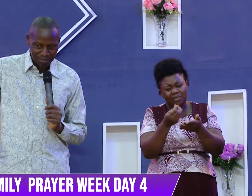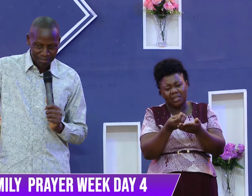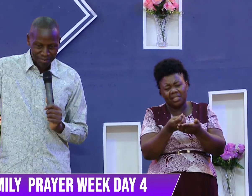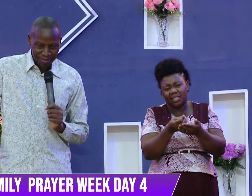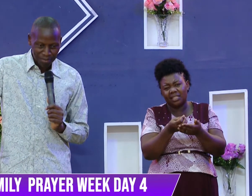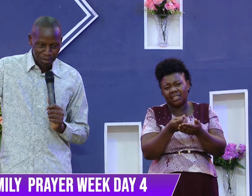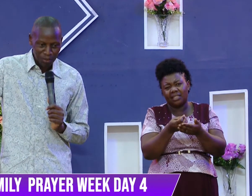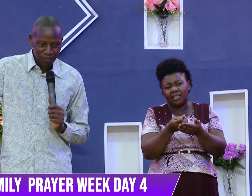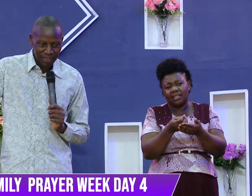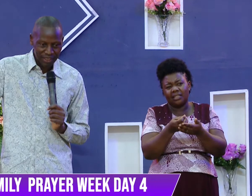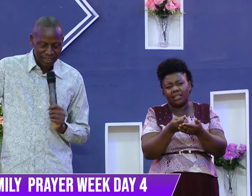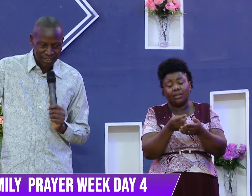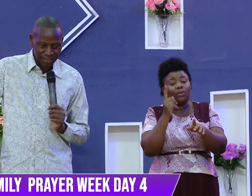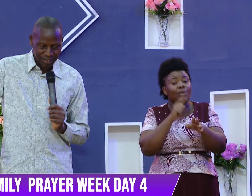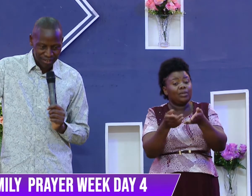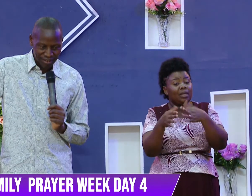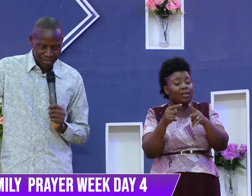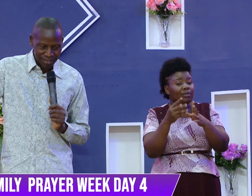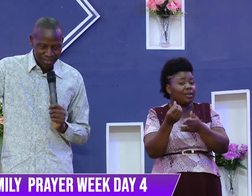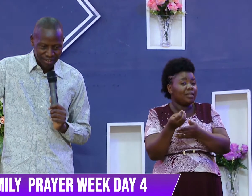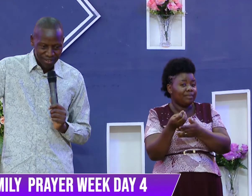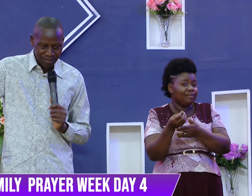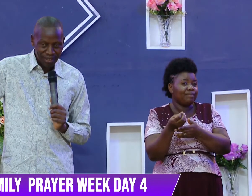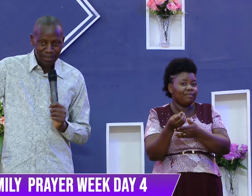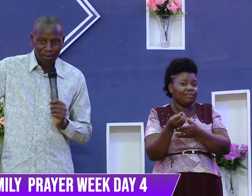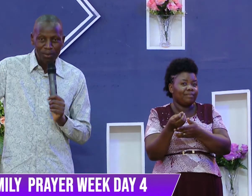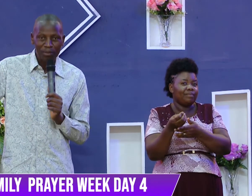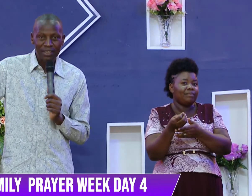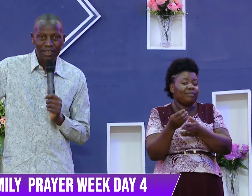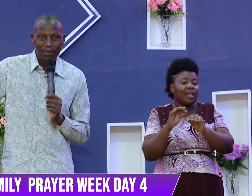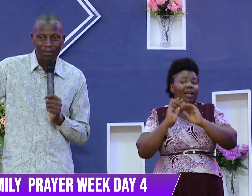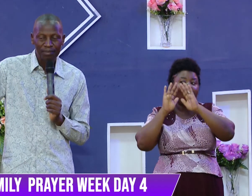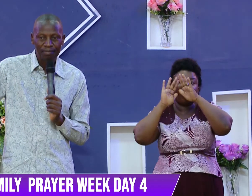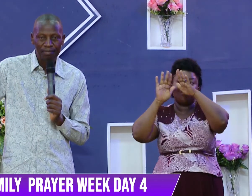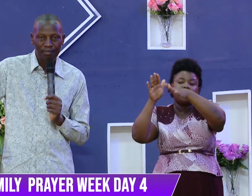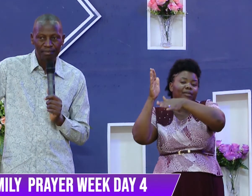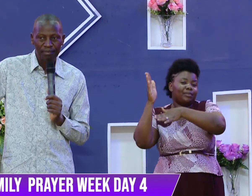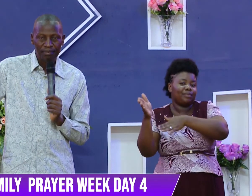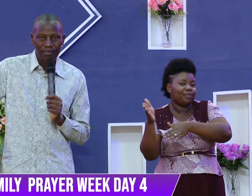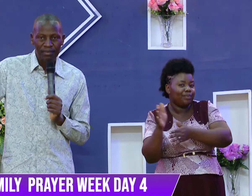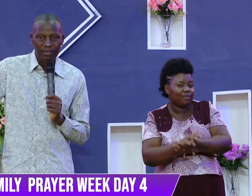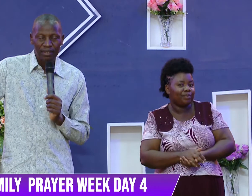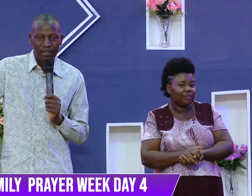Die unto money. When you die unto money, that is when I will bless